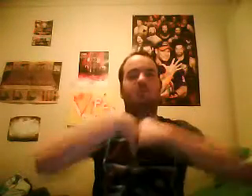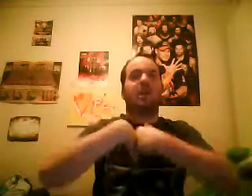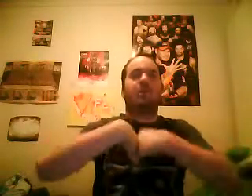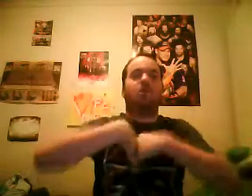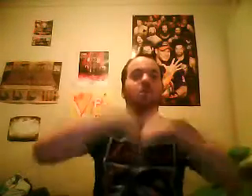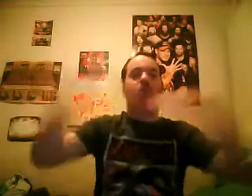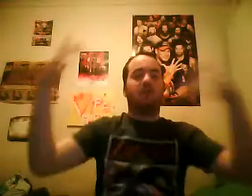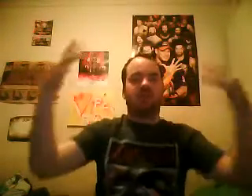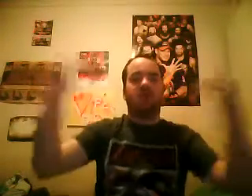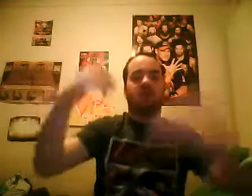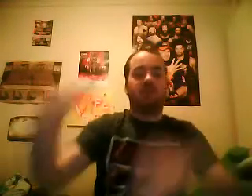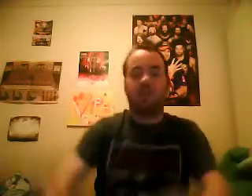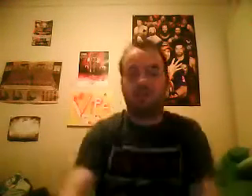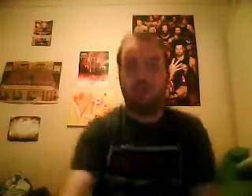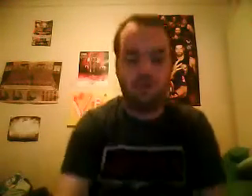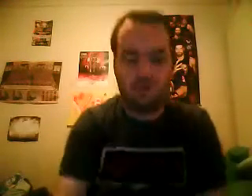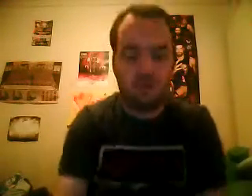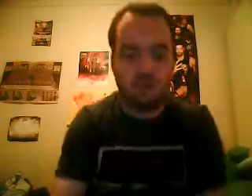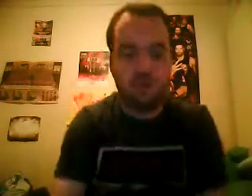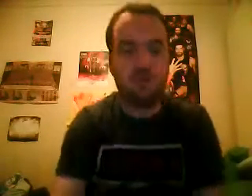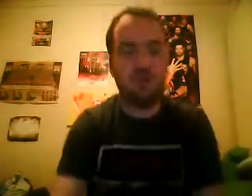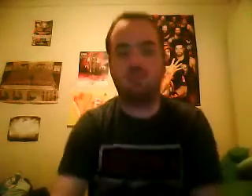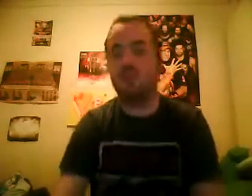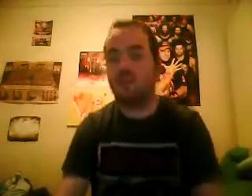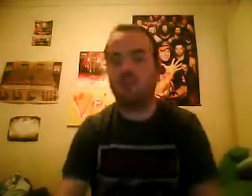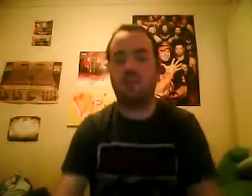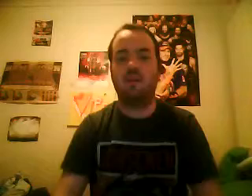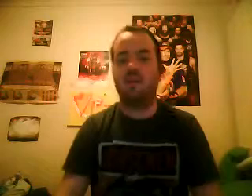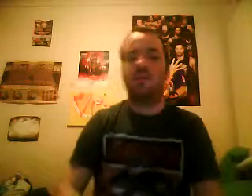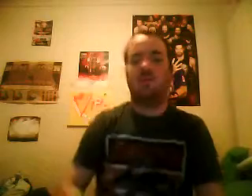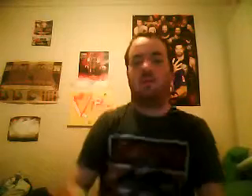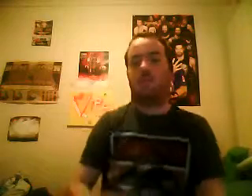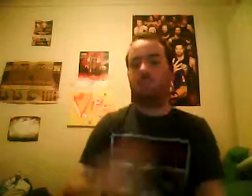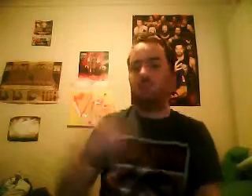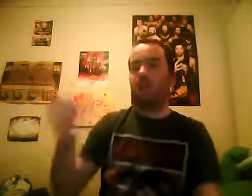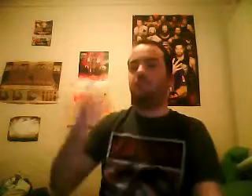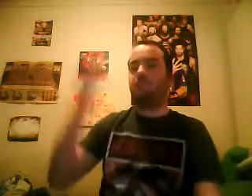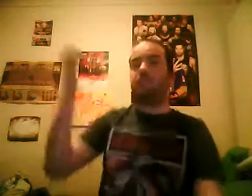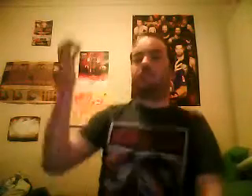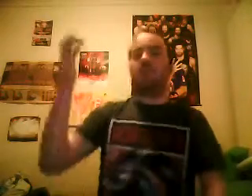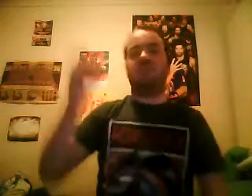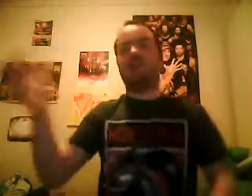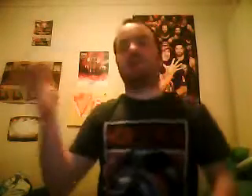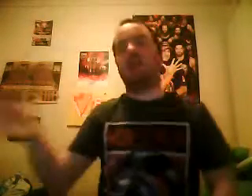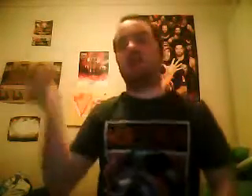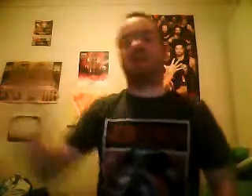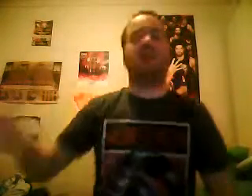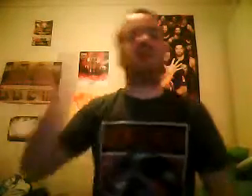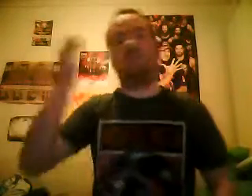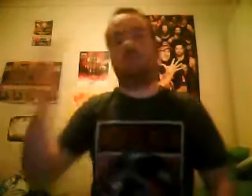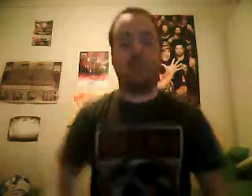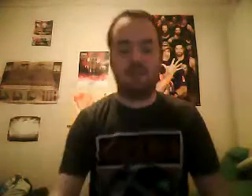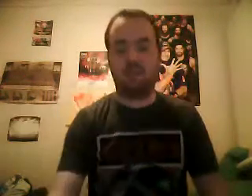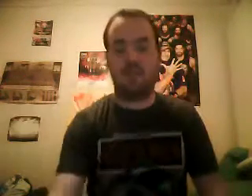She's always like, oh my god, like WWE's always well protects her. You know, seeing Charlotte Flair with Lacey